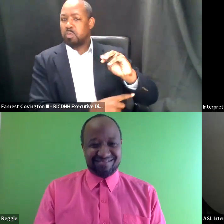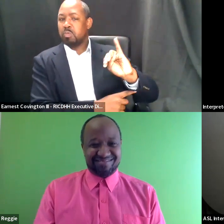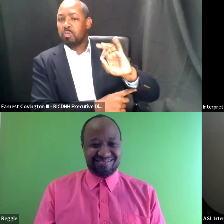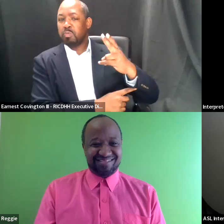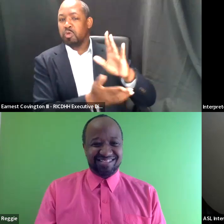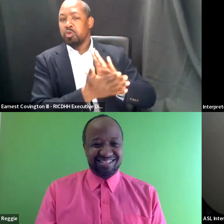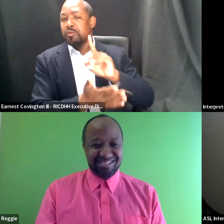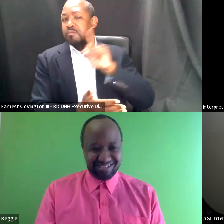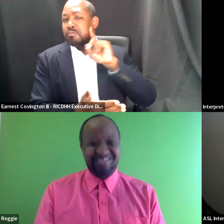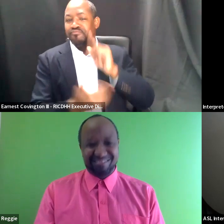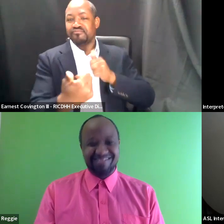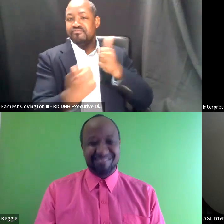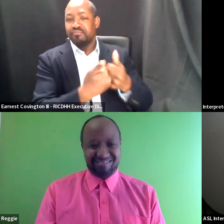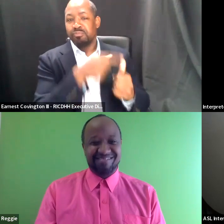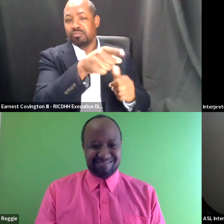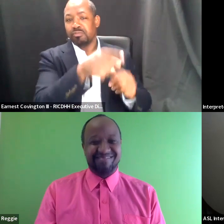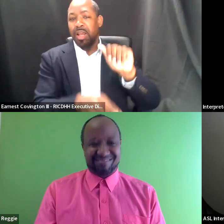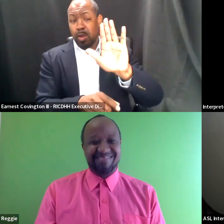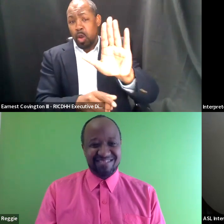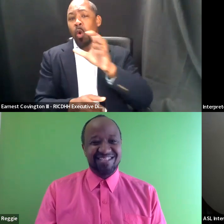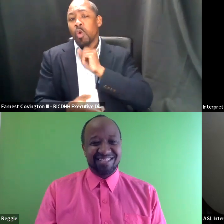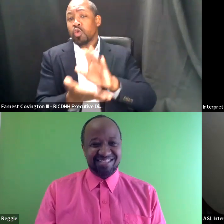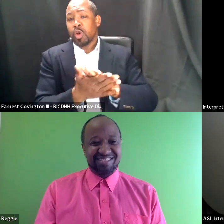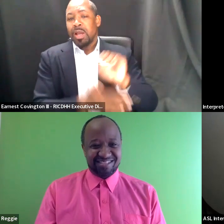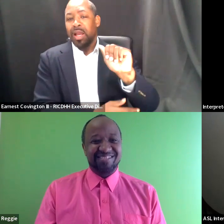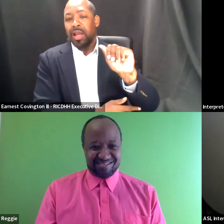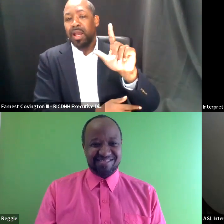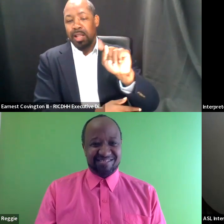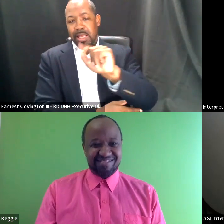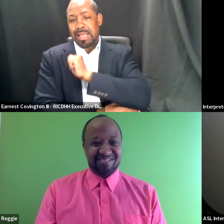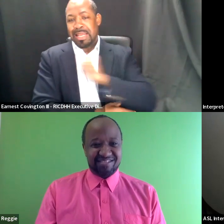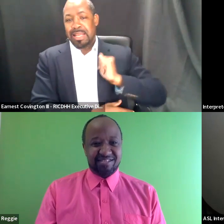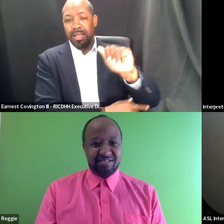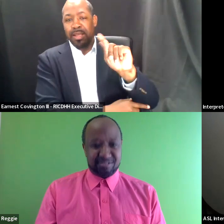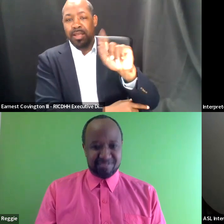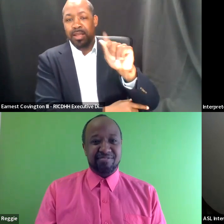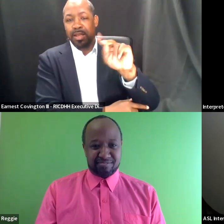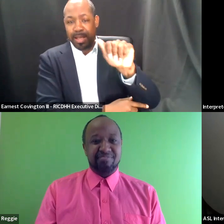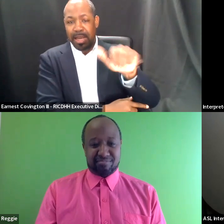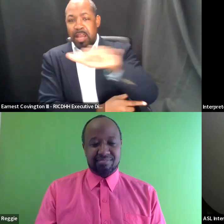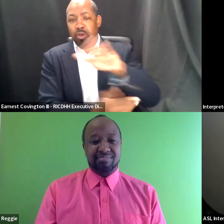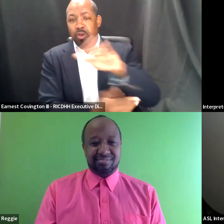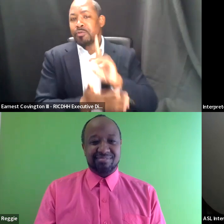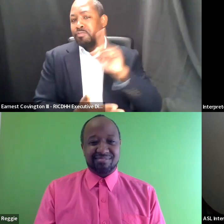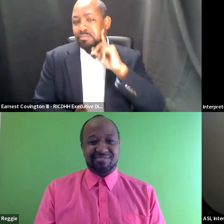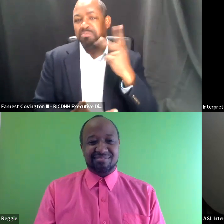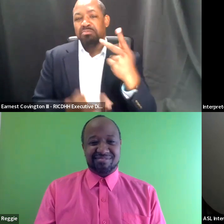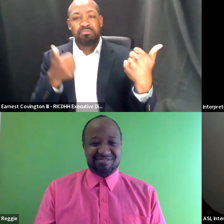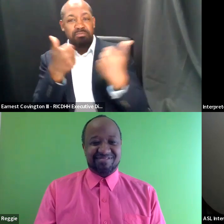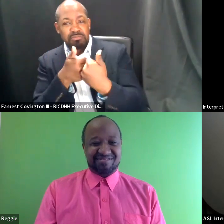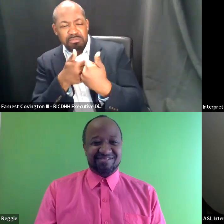I was the head coach for the basketball team in Michigan, and we had competed